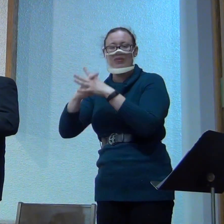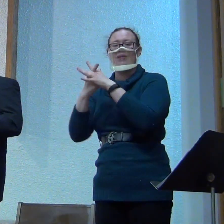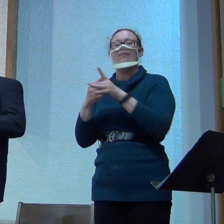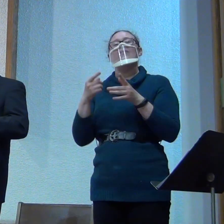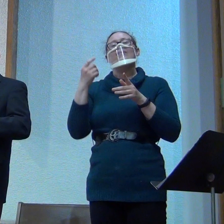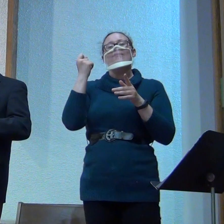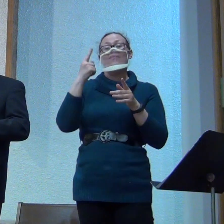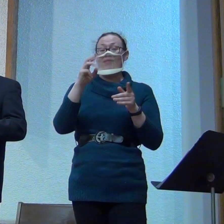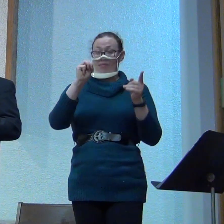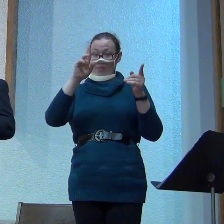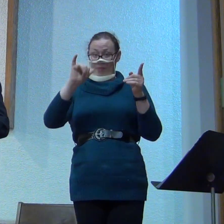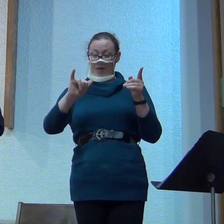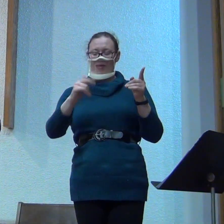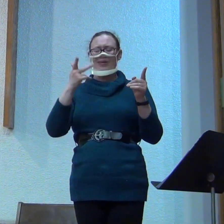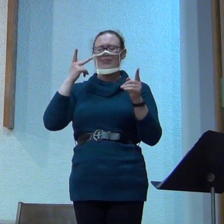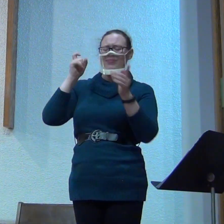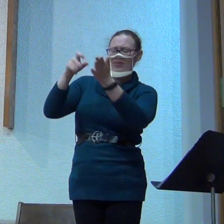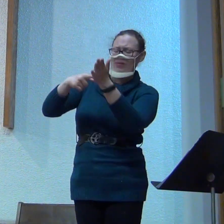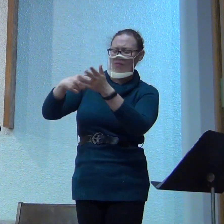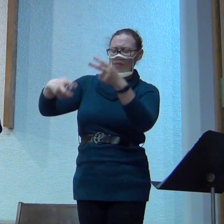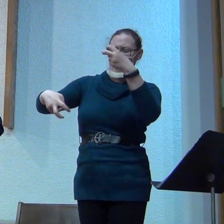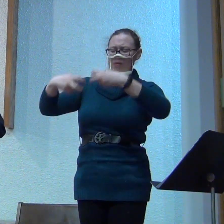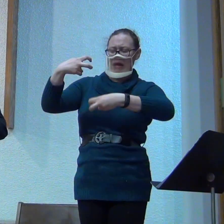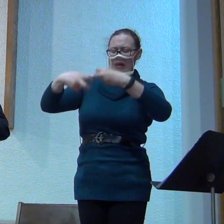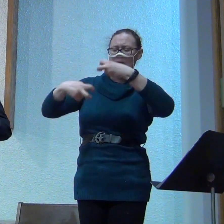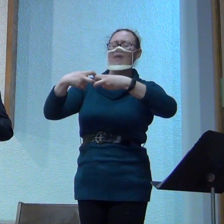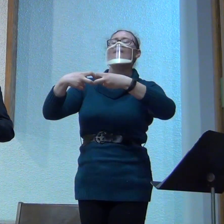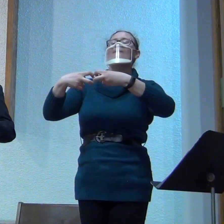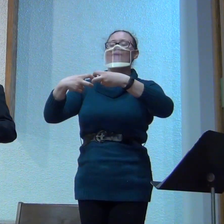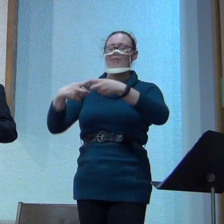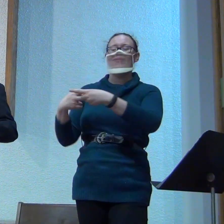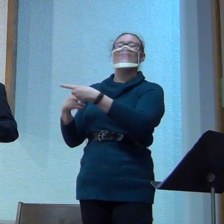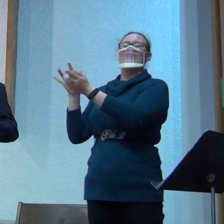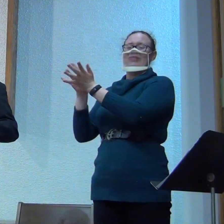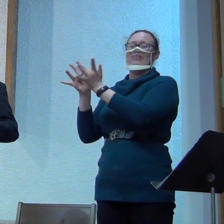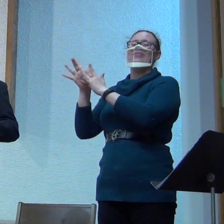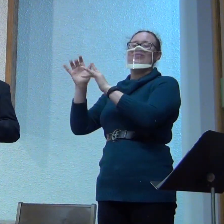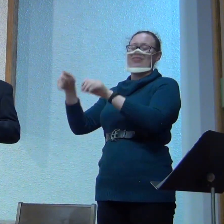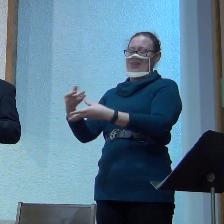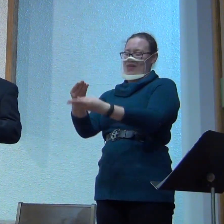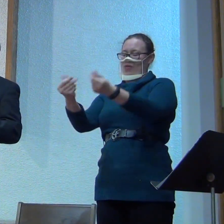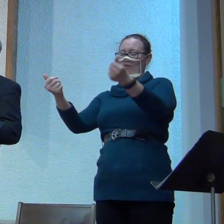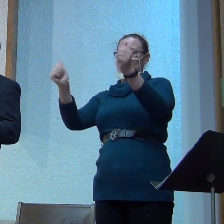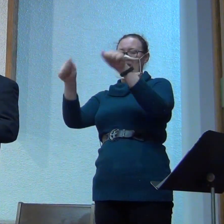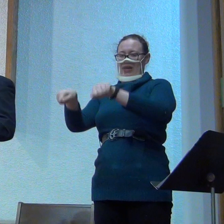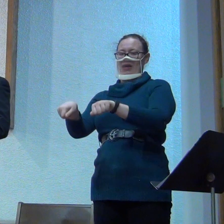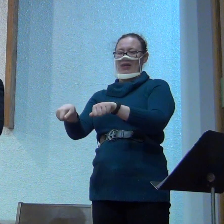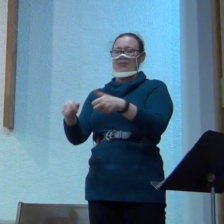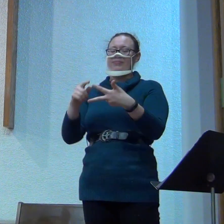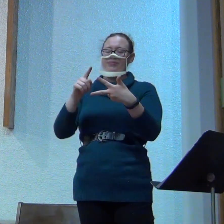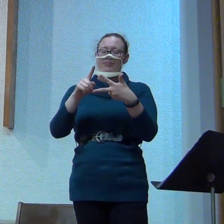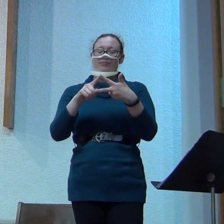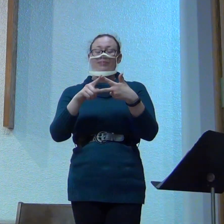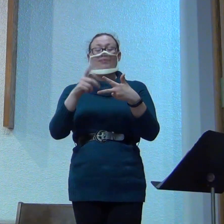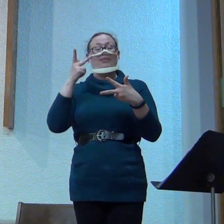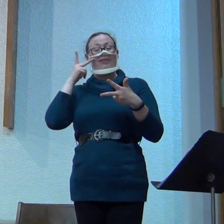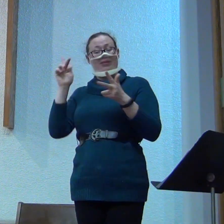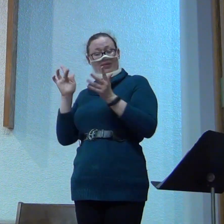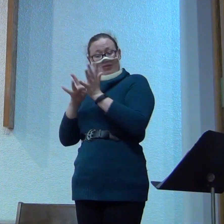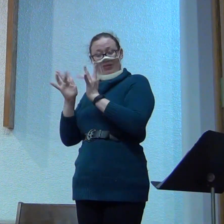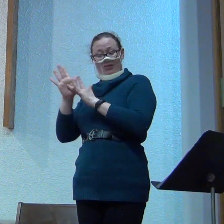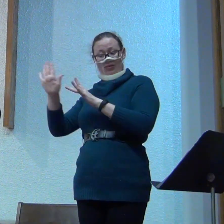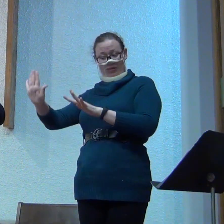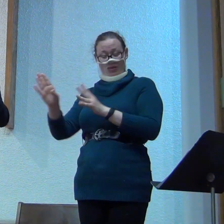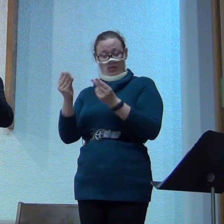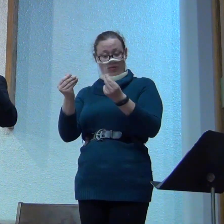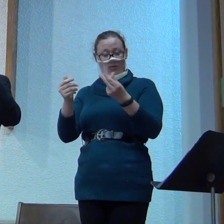a problem and knew that Jesus could solve it. Then we're going to see Jesus' solution, and